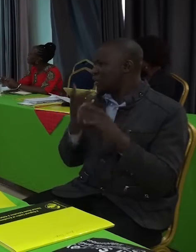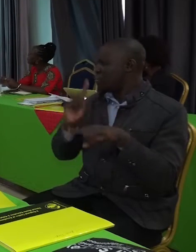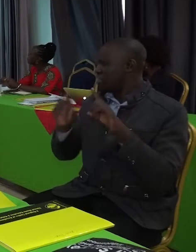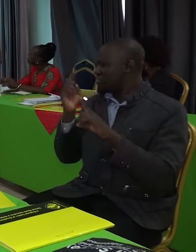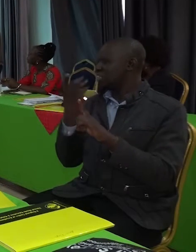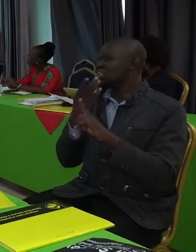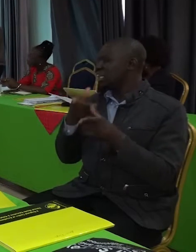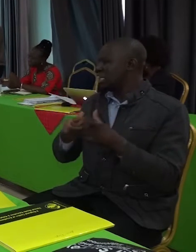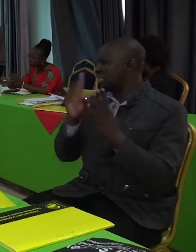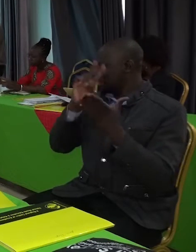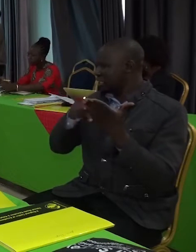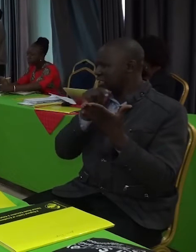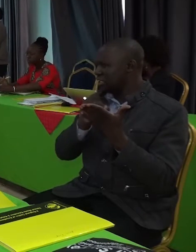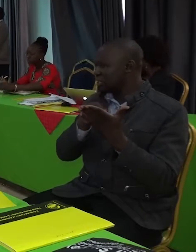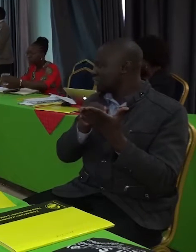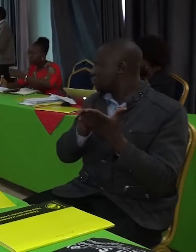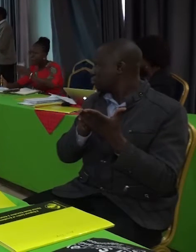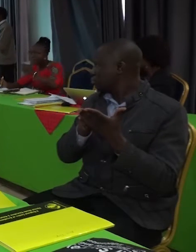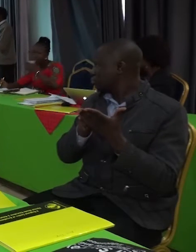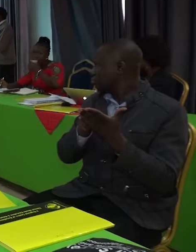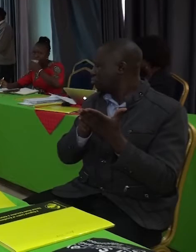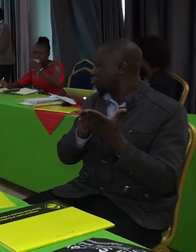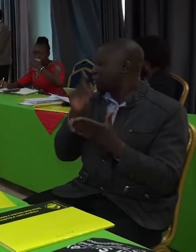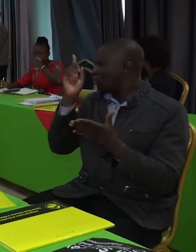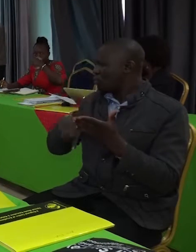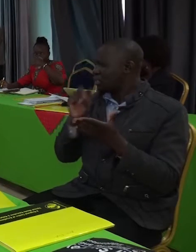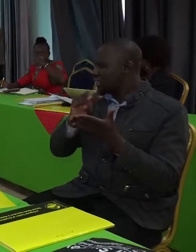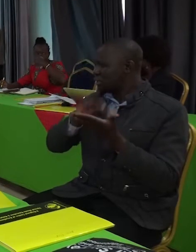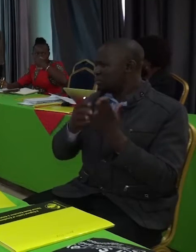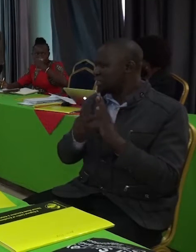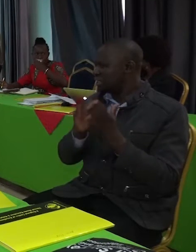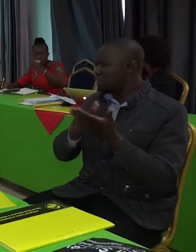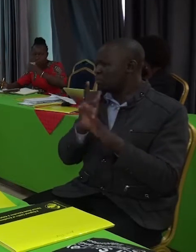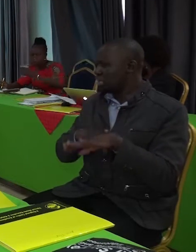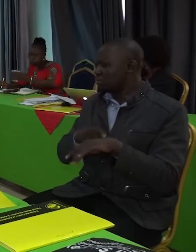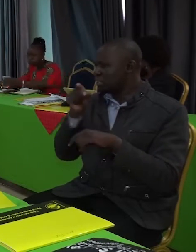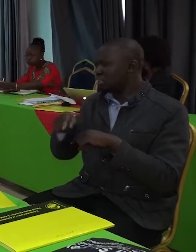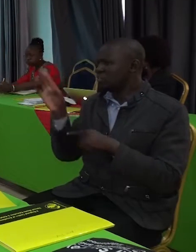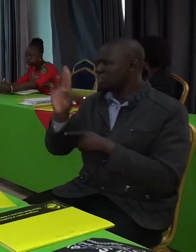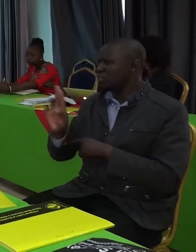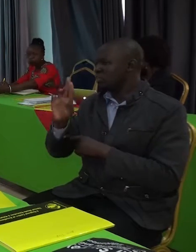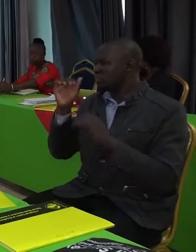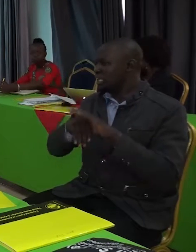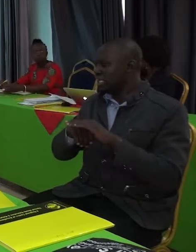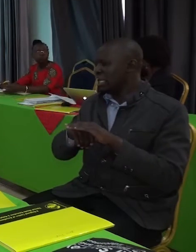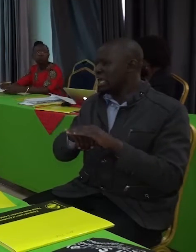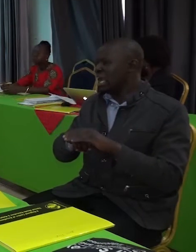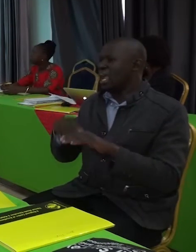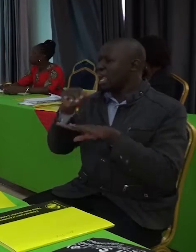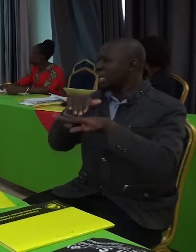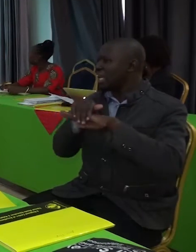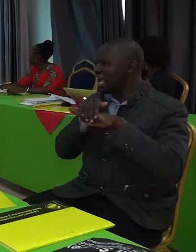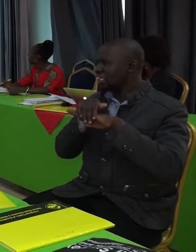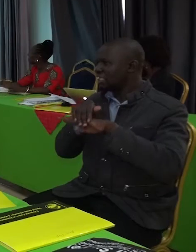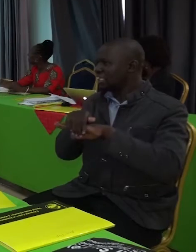read. Has taken on multiple meanings across the globe. It's sometimes used in England to describe